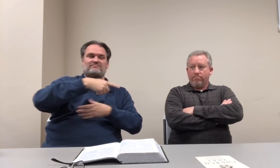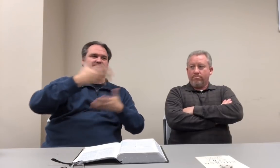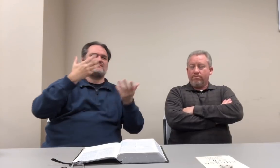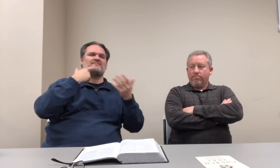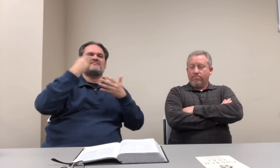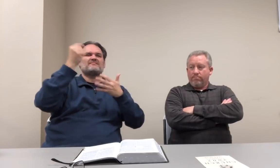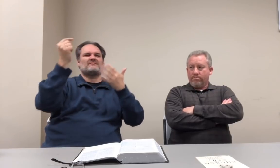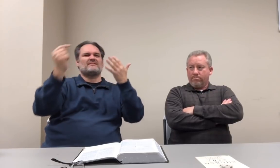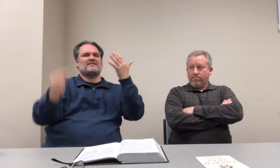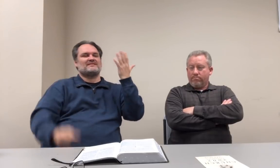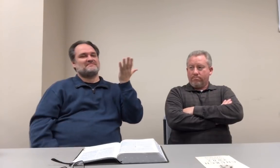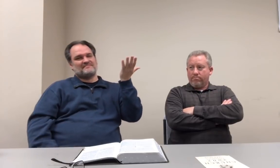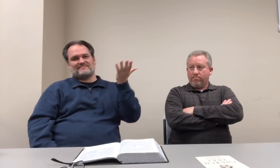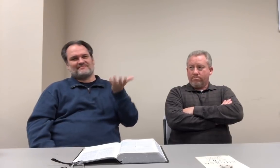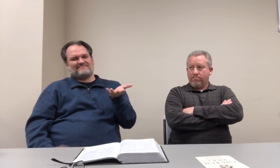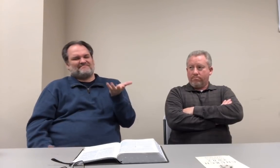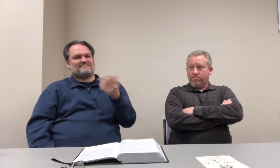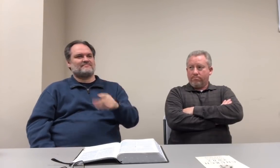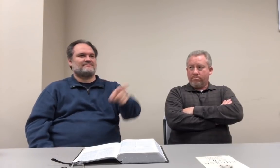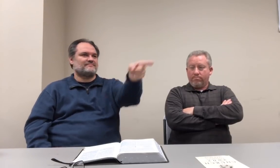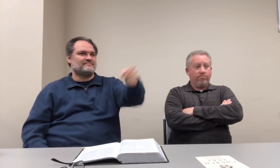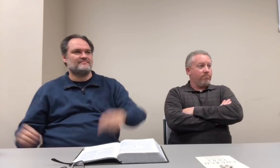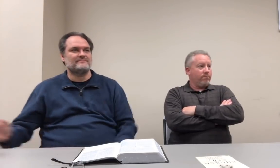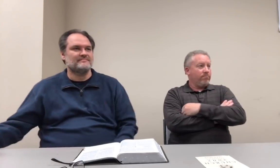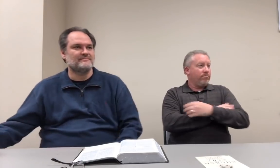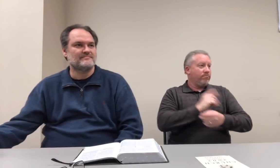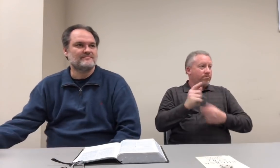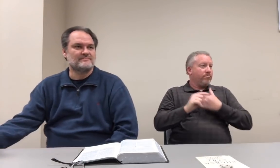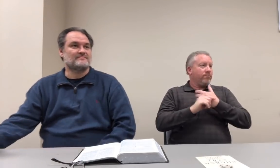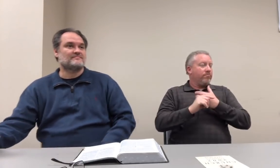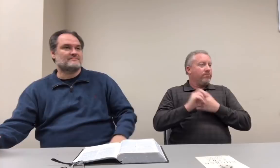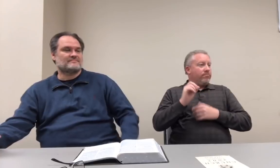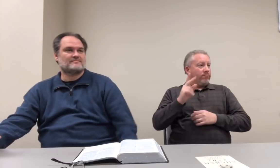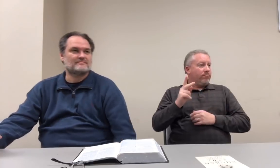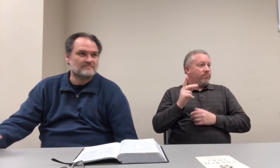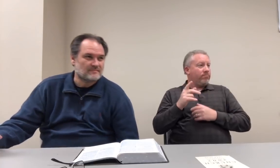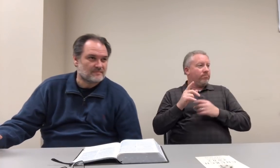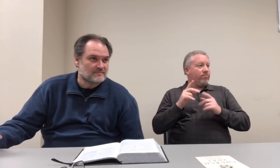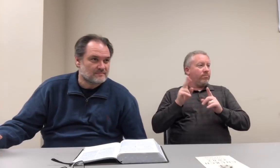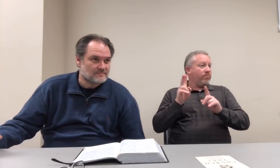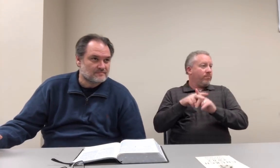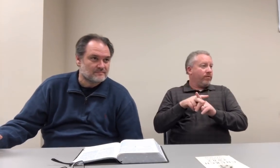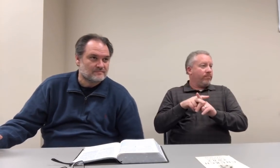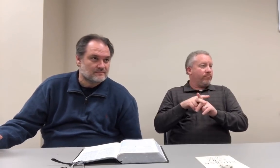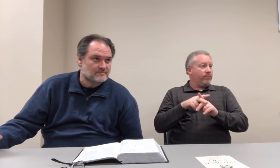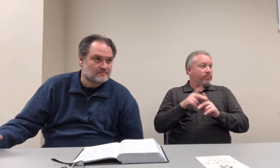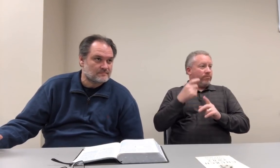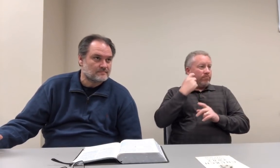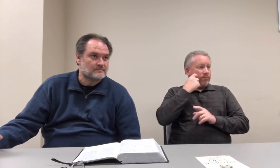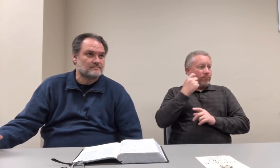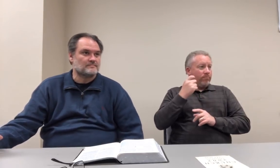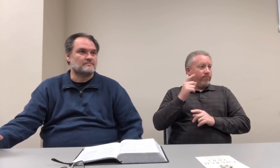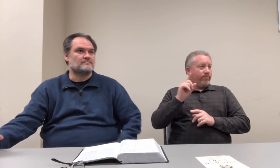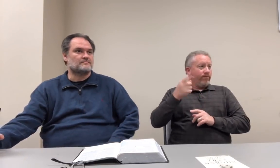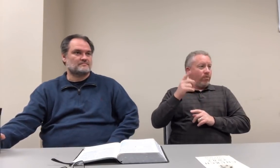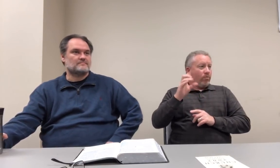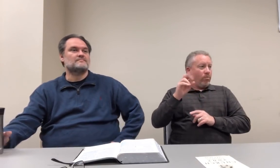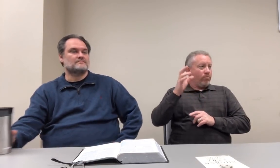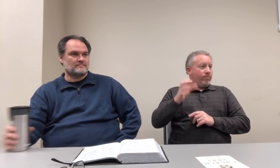the idea of this: there are anthropopathisms and anthropomorphisms in the Bible. So,